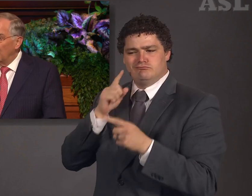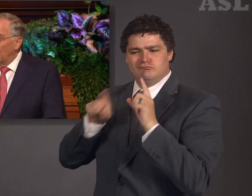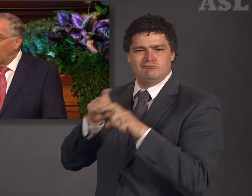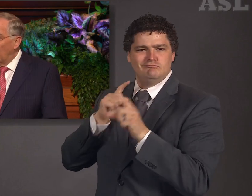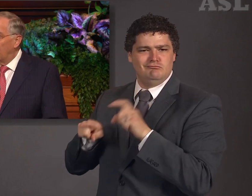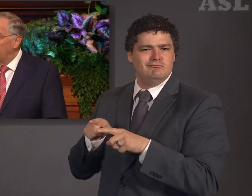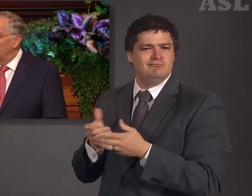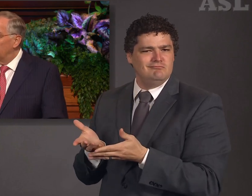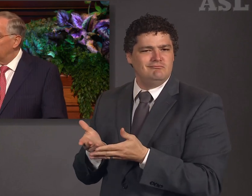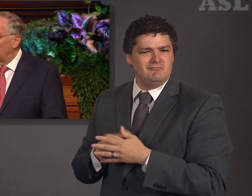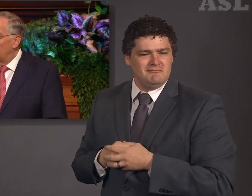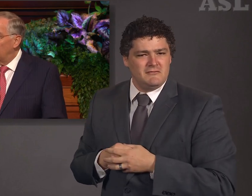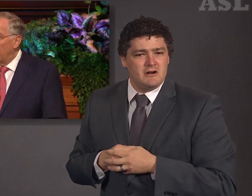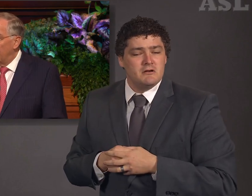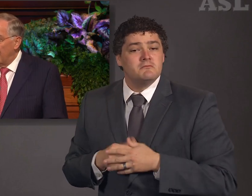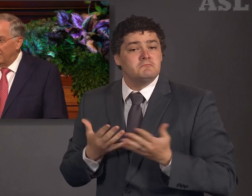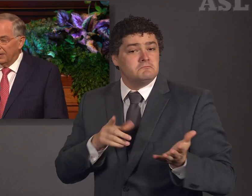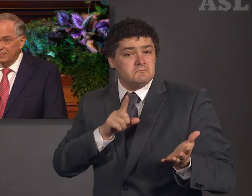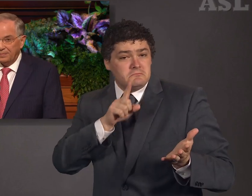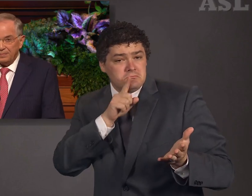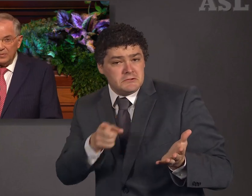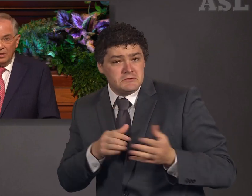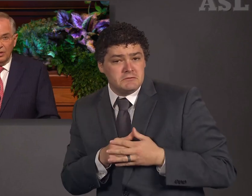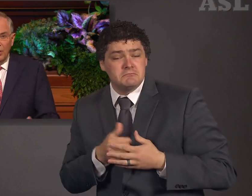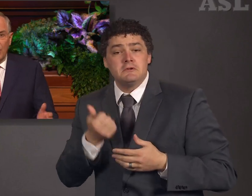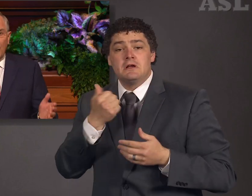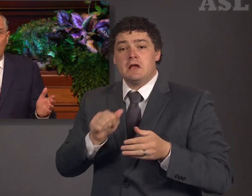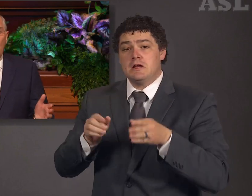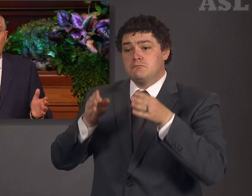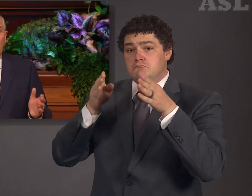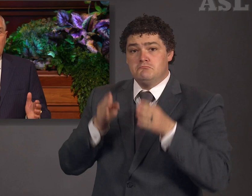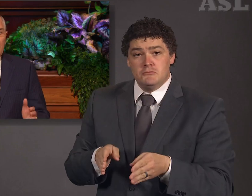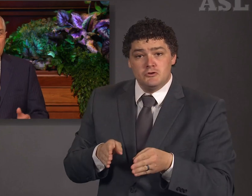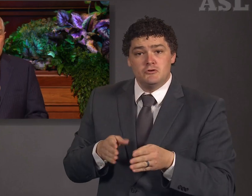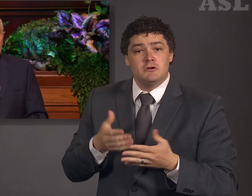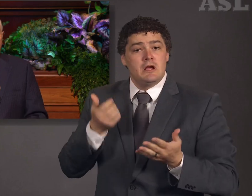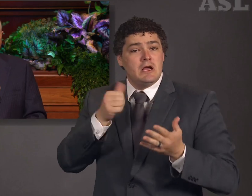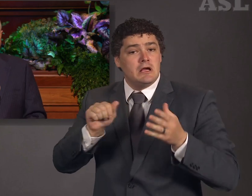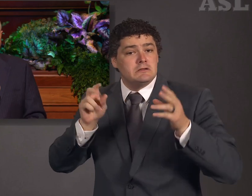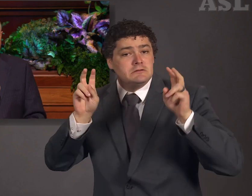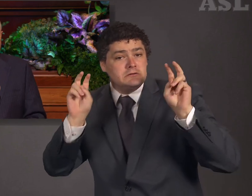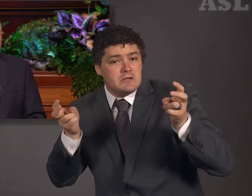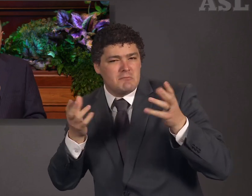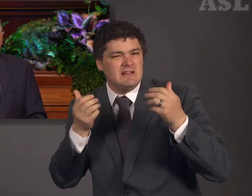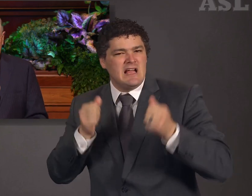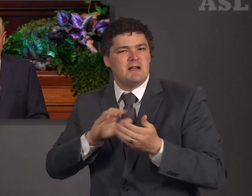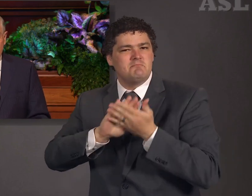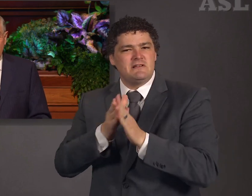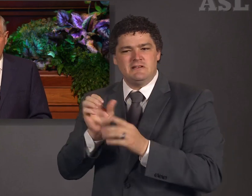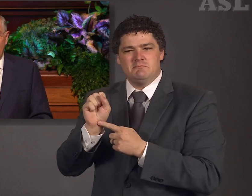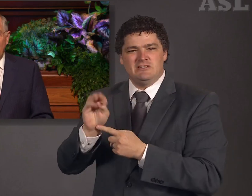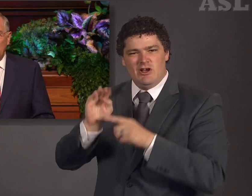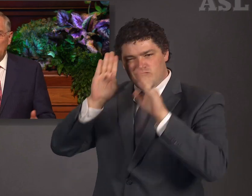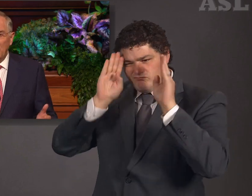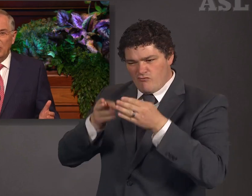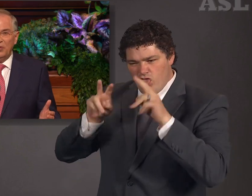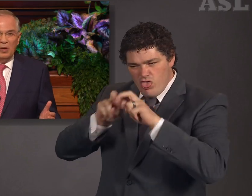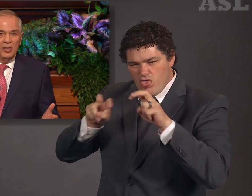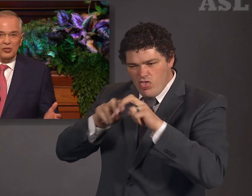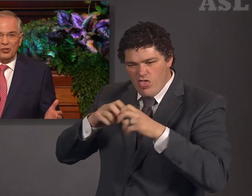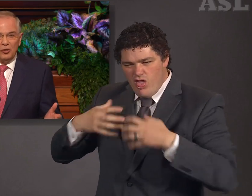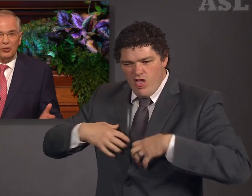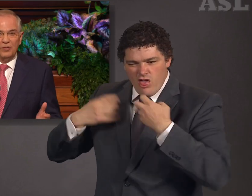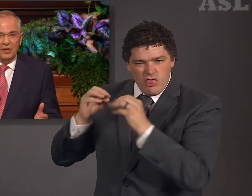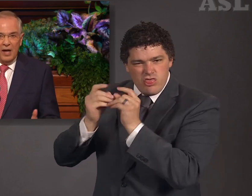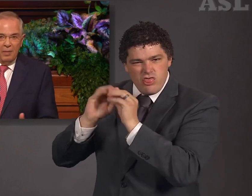news, or opinions on the pandemic, no one or no subject is immune from